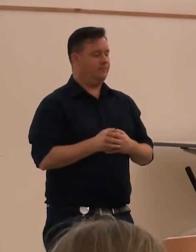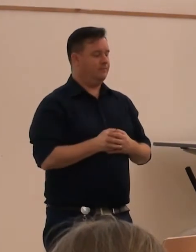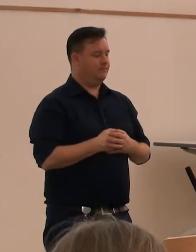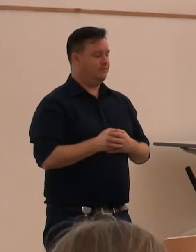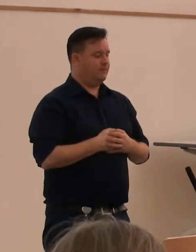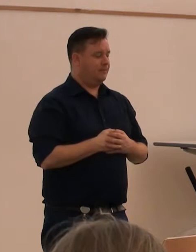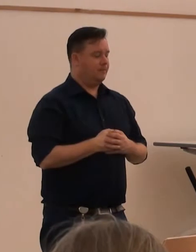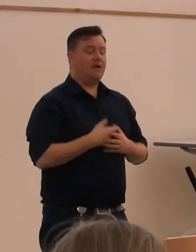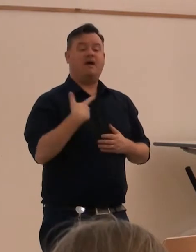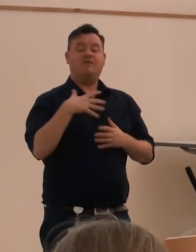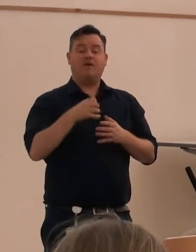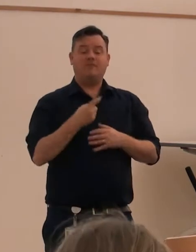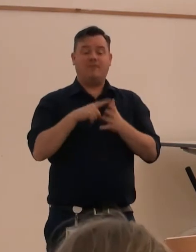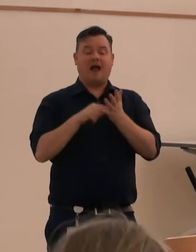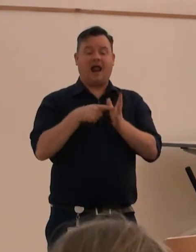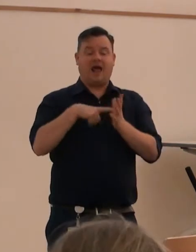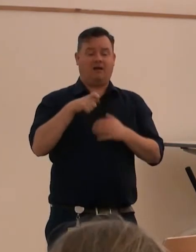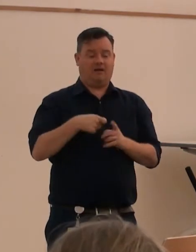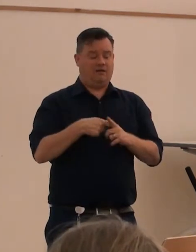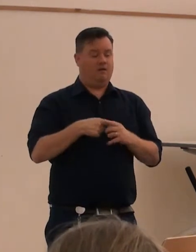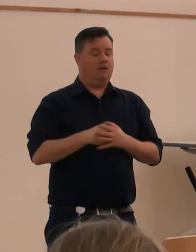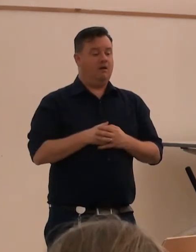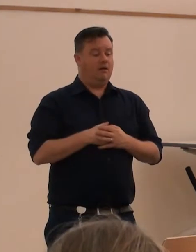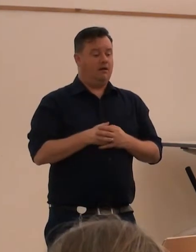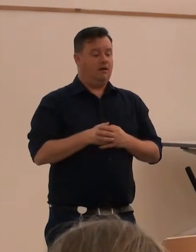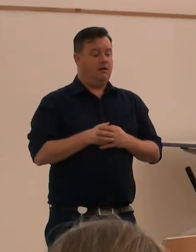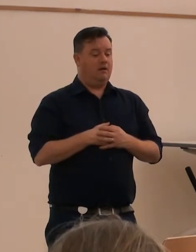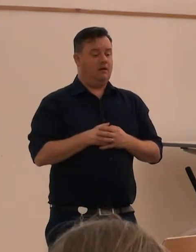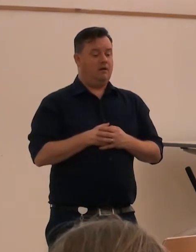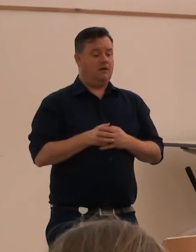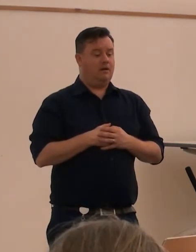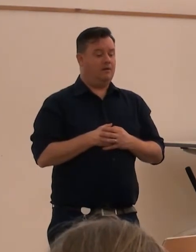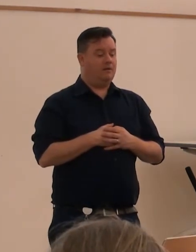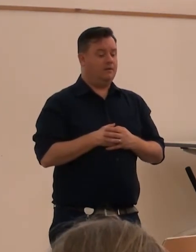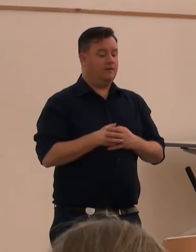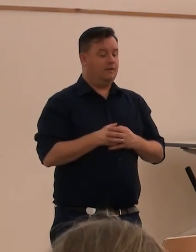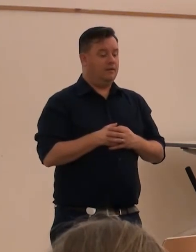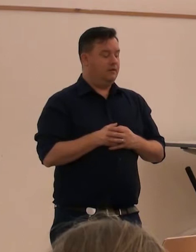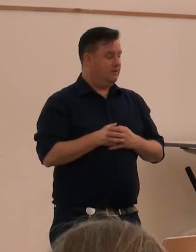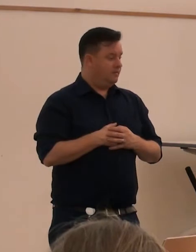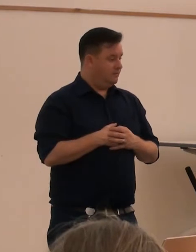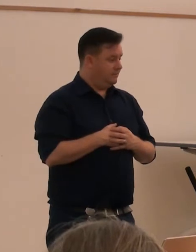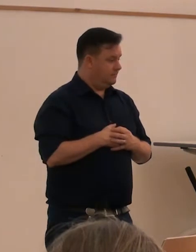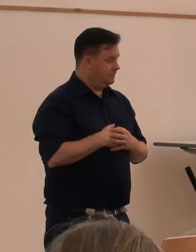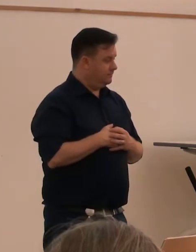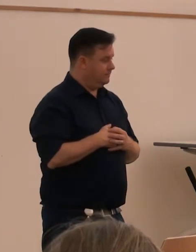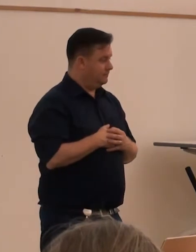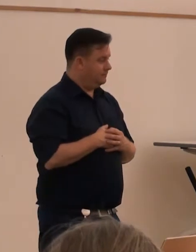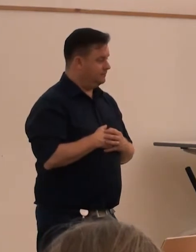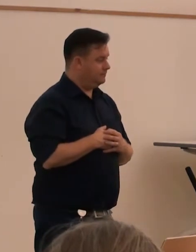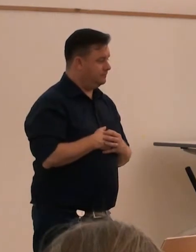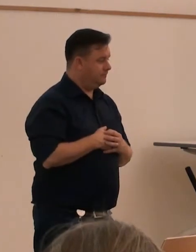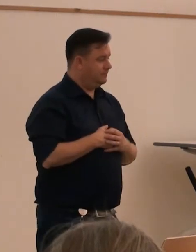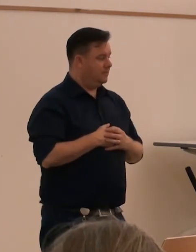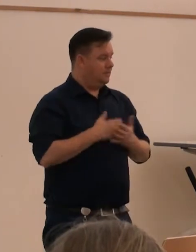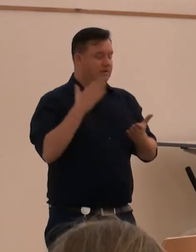Armagh. The false leg I threw into the pyramid of Jasper Cast. I got somebody's name in my felt pen. In a